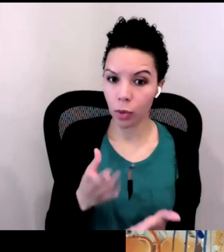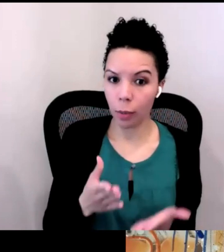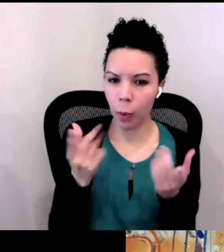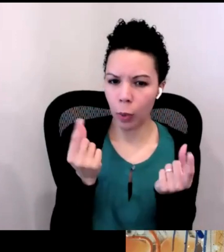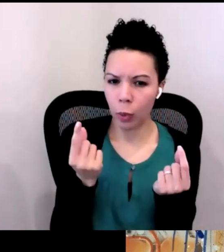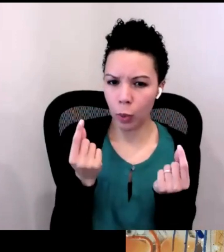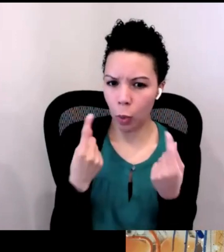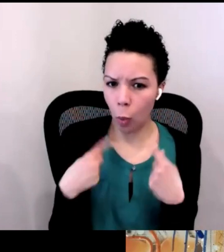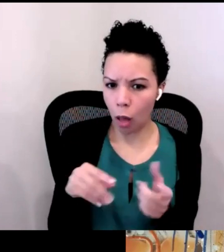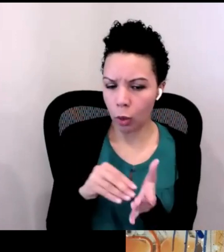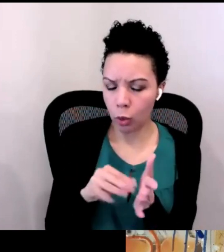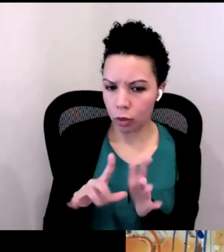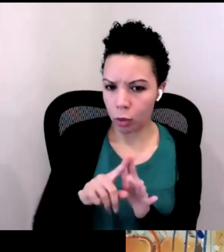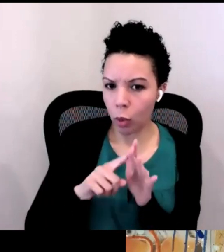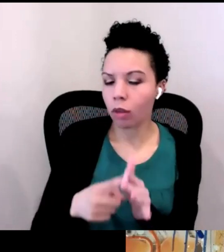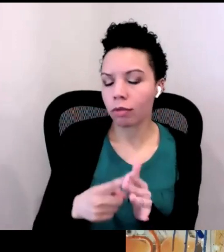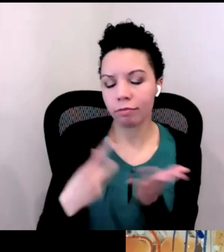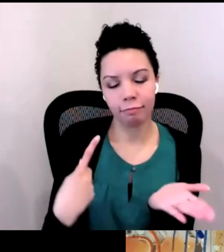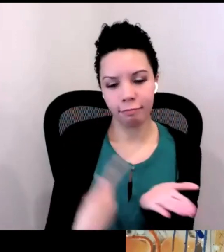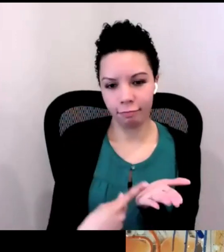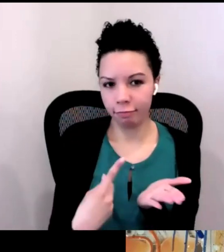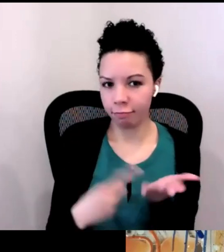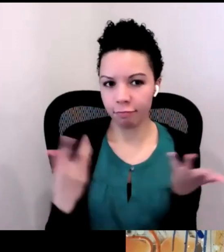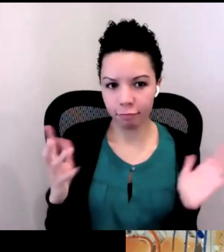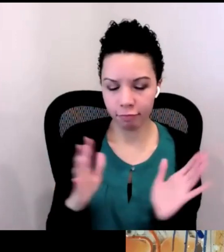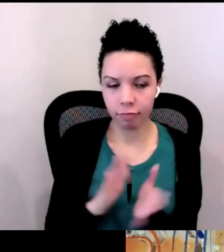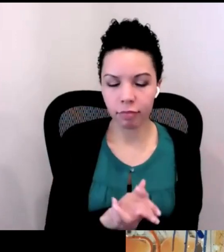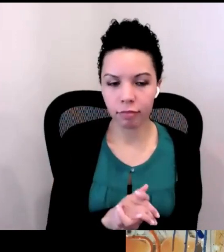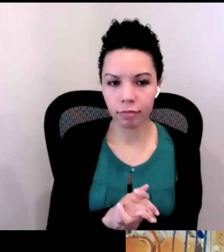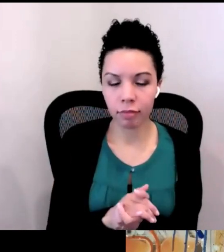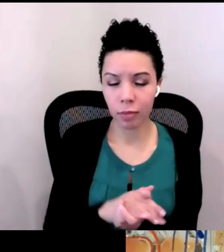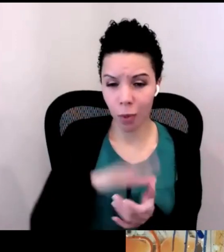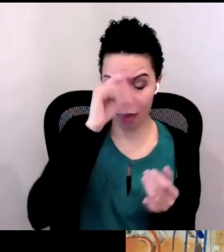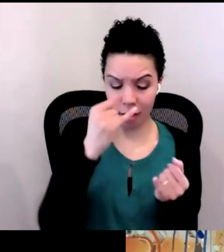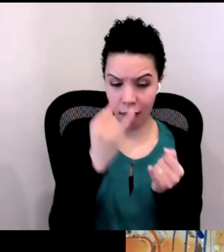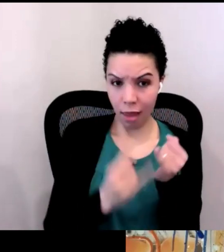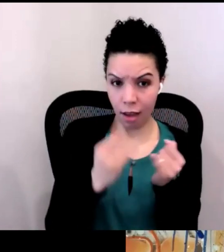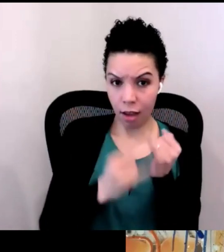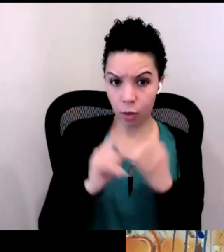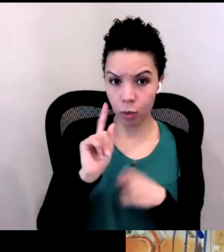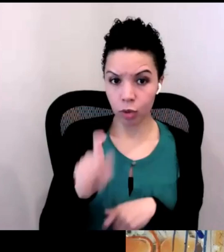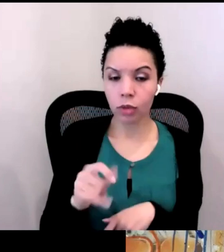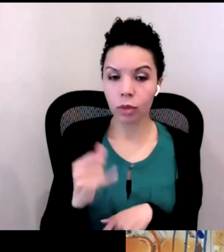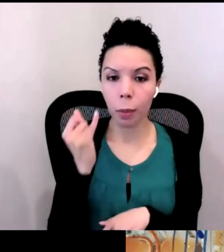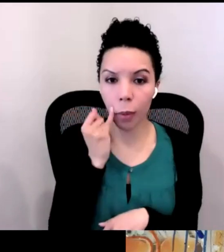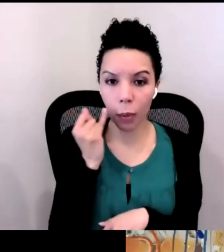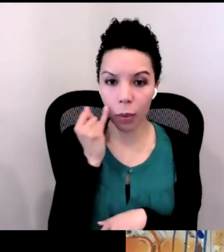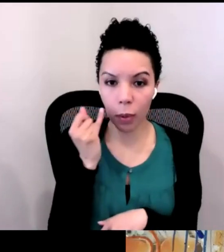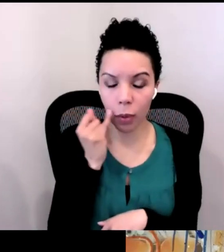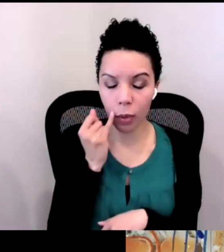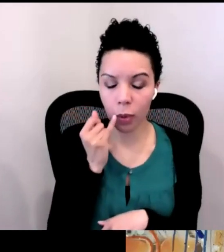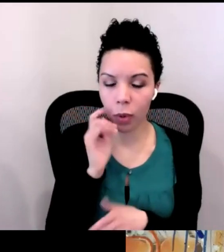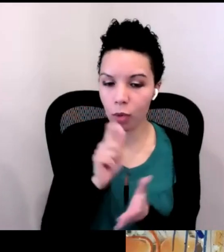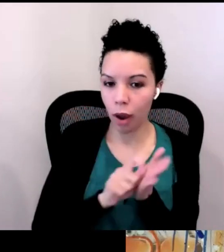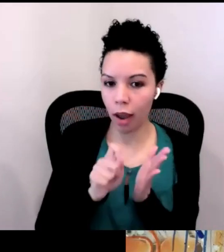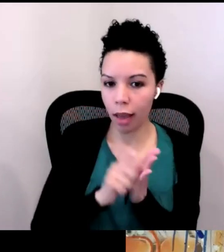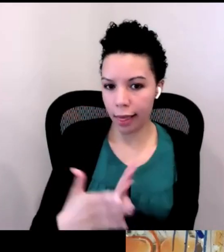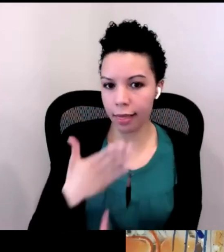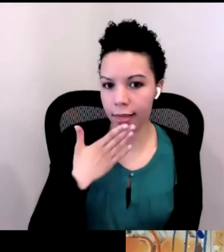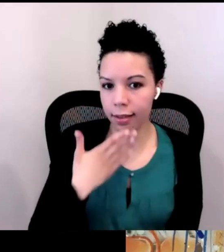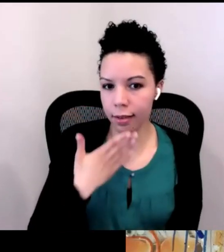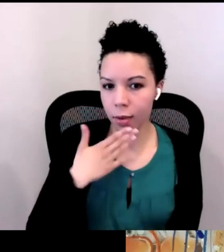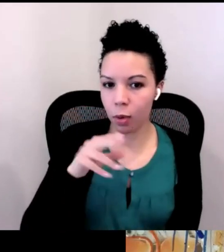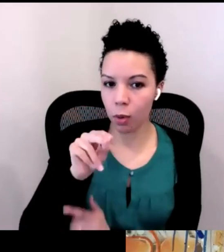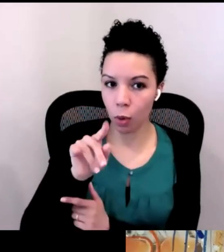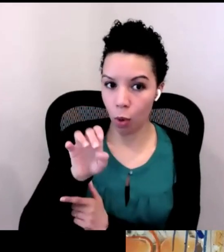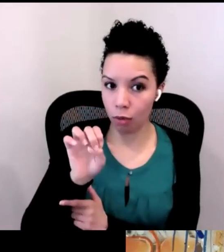student to get started. She covered that. And even our last question about if you were going to write her a thank you note, which is